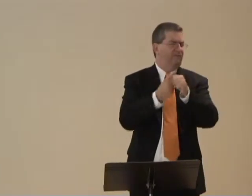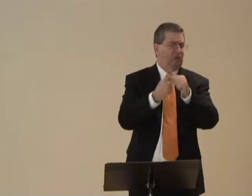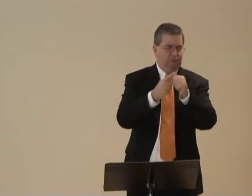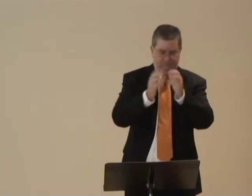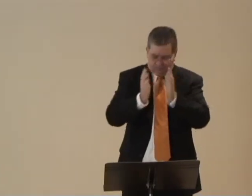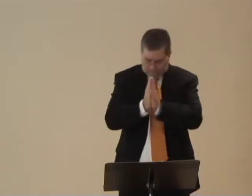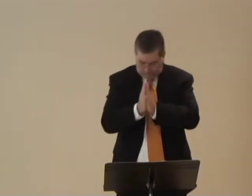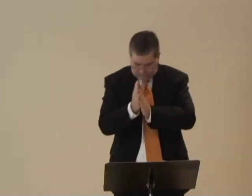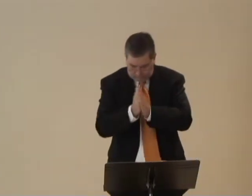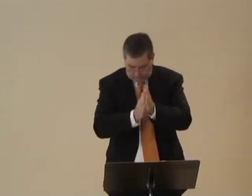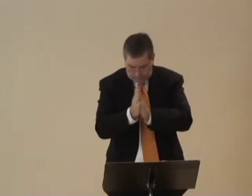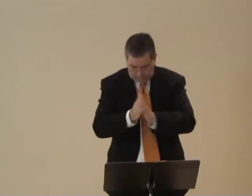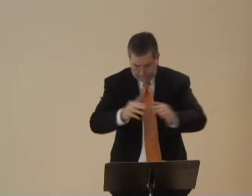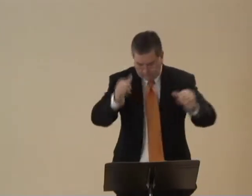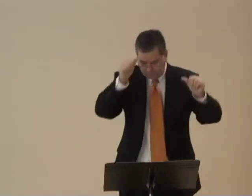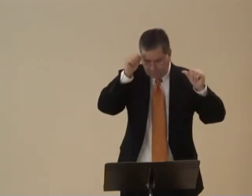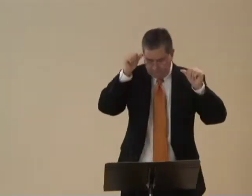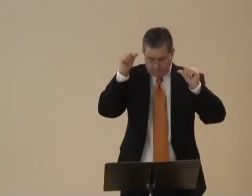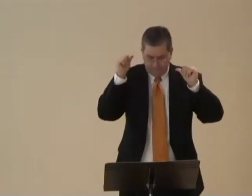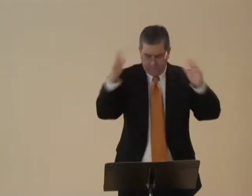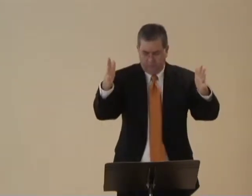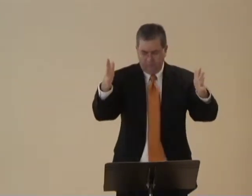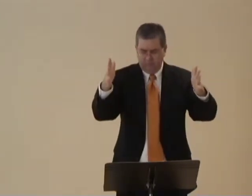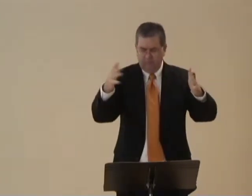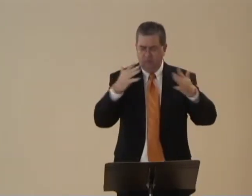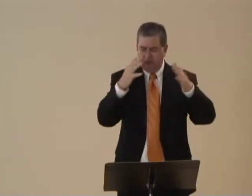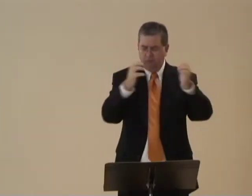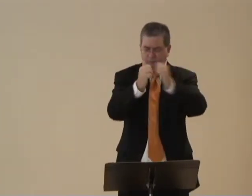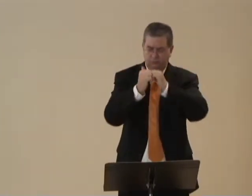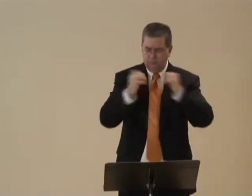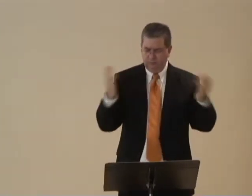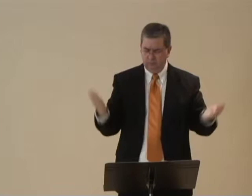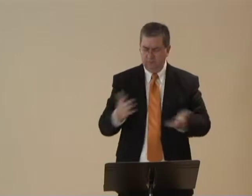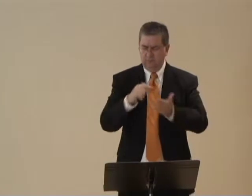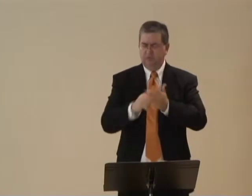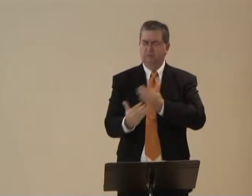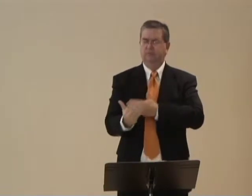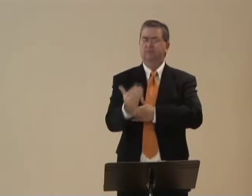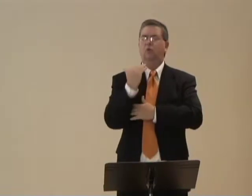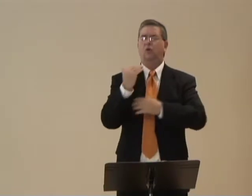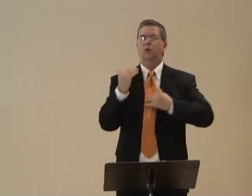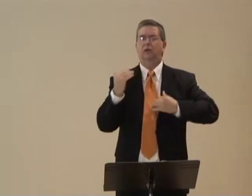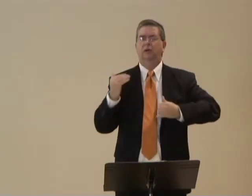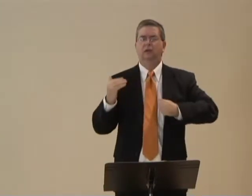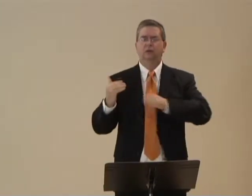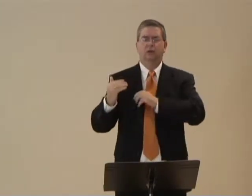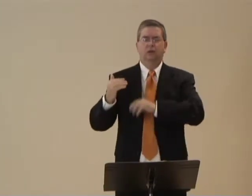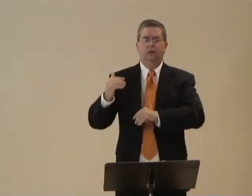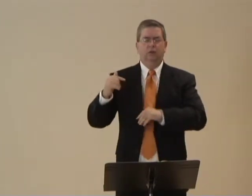So first, let's open in prayer. Father, thank you for this morning.